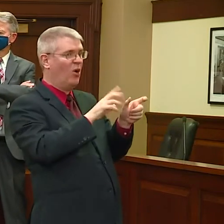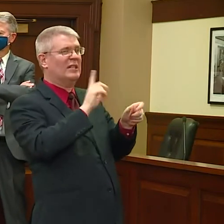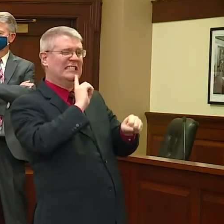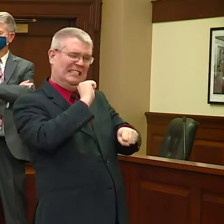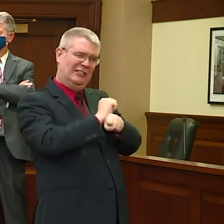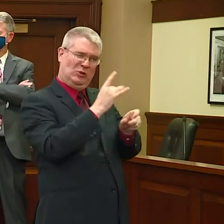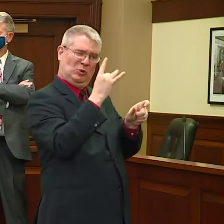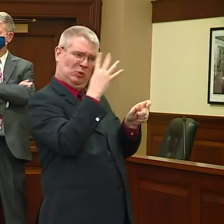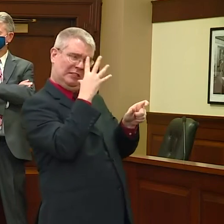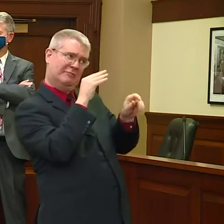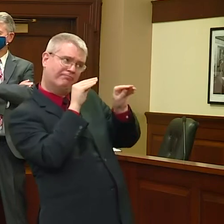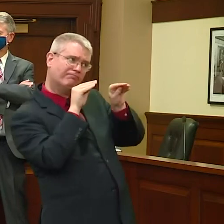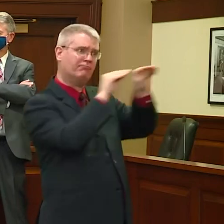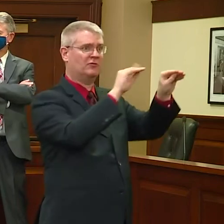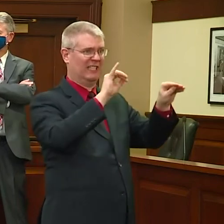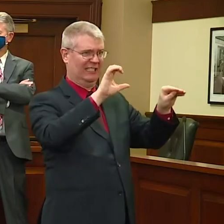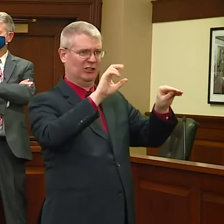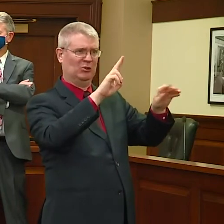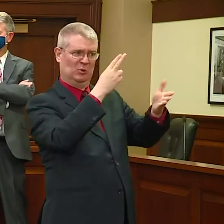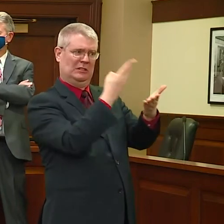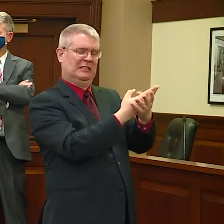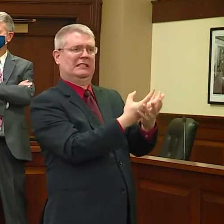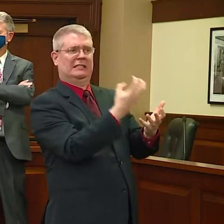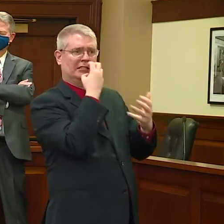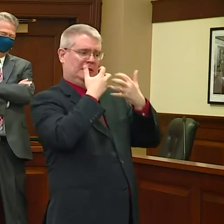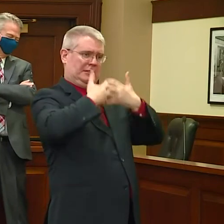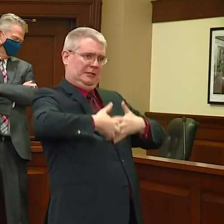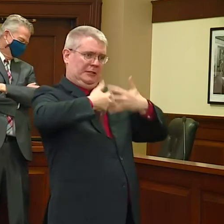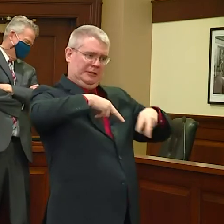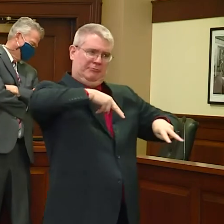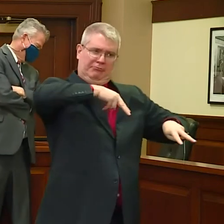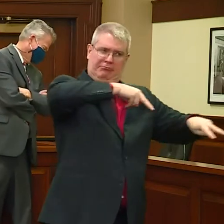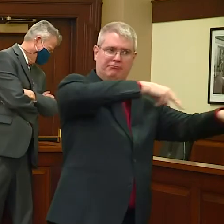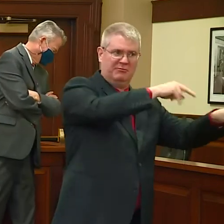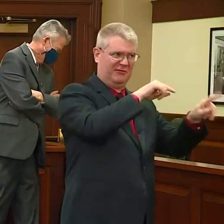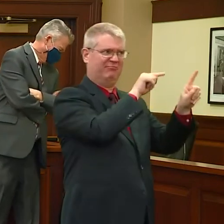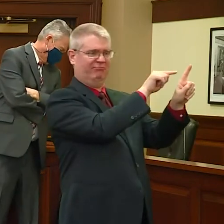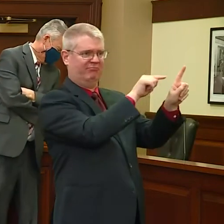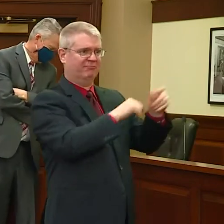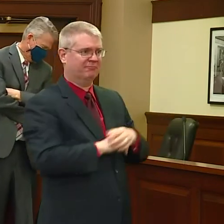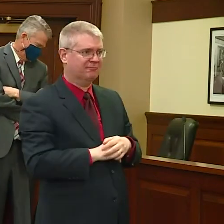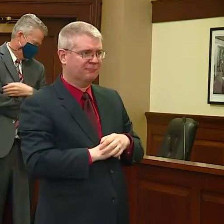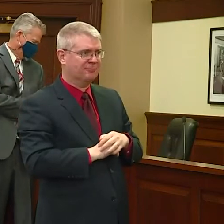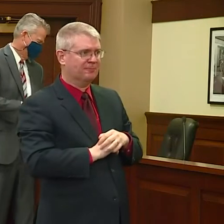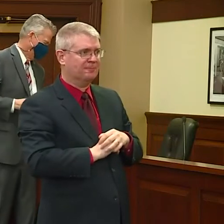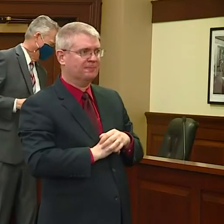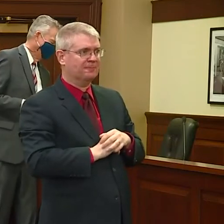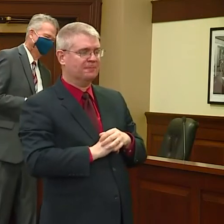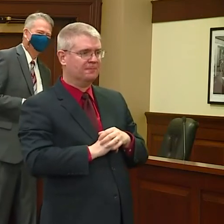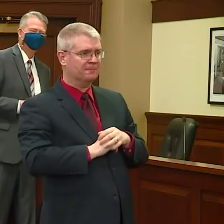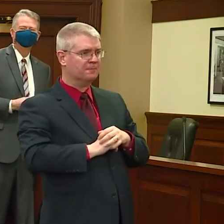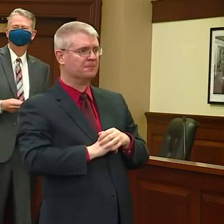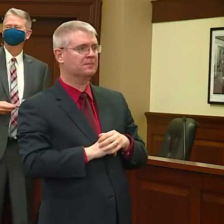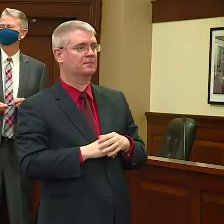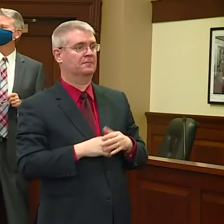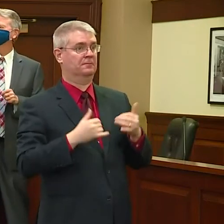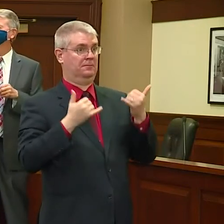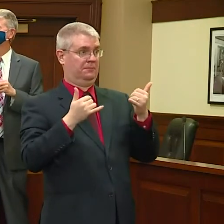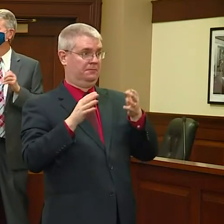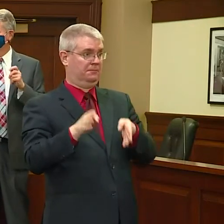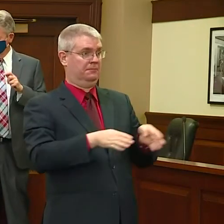through all of them, but suffice it to say that the hospital data is again where